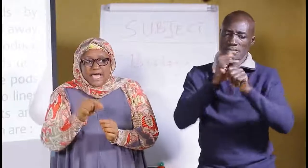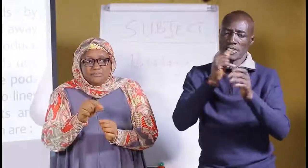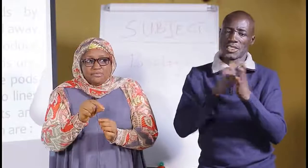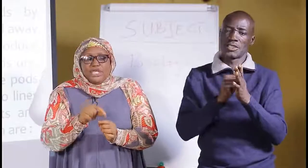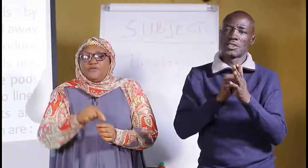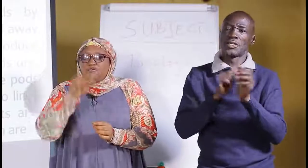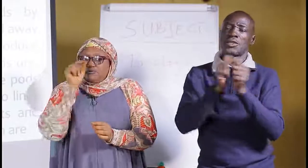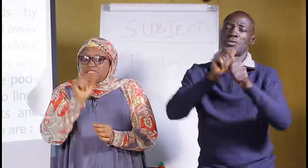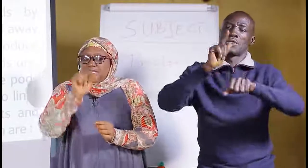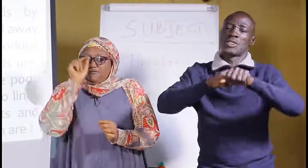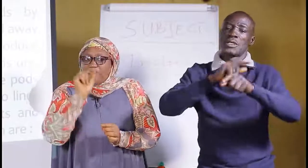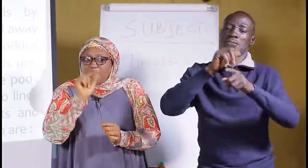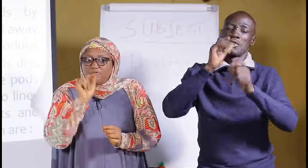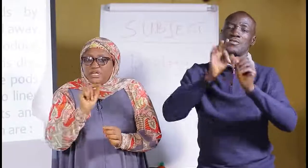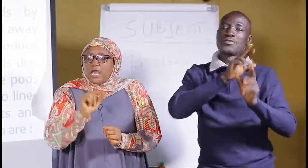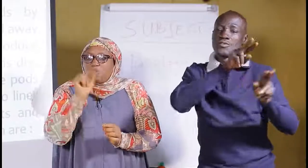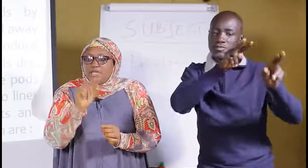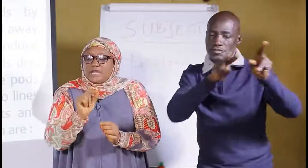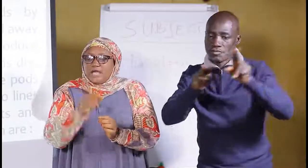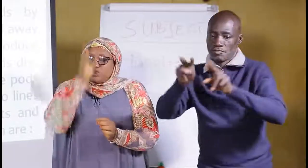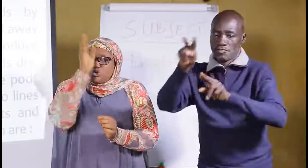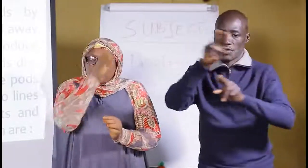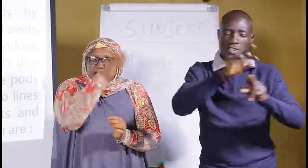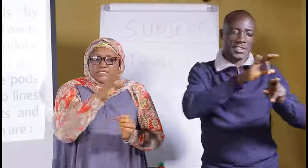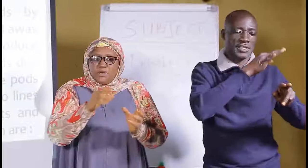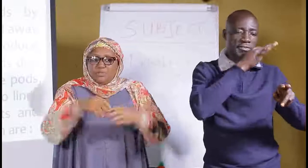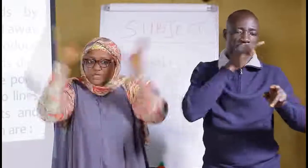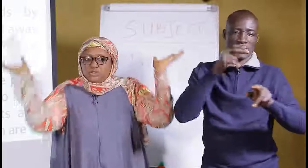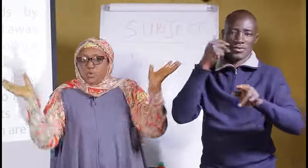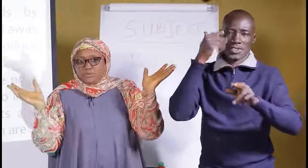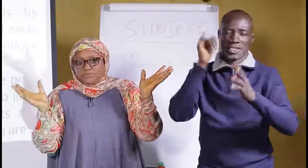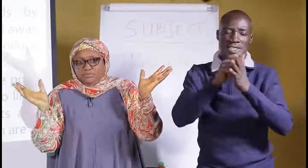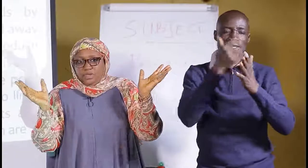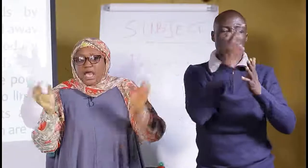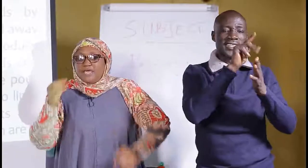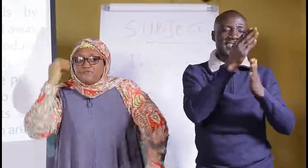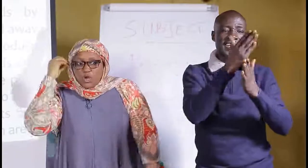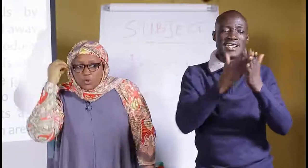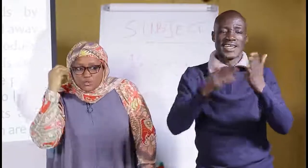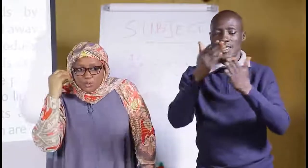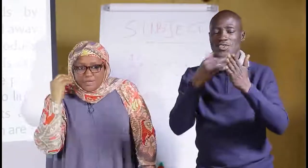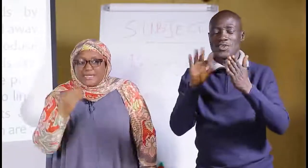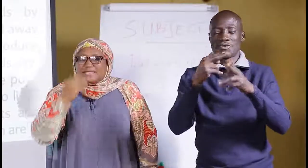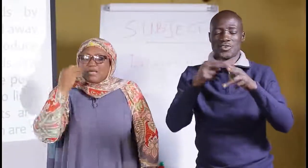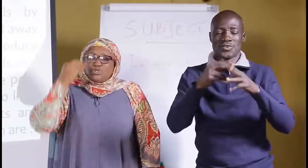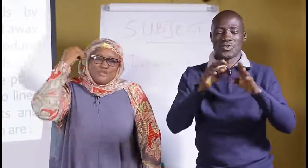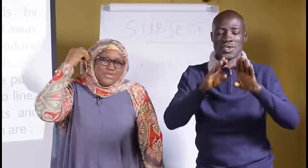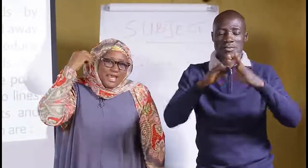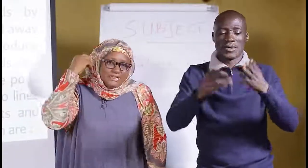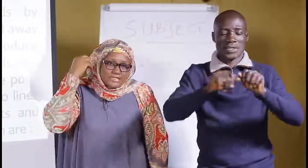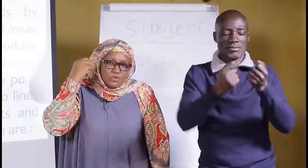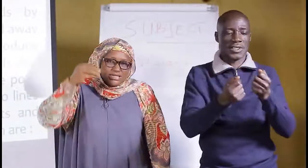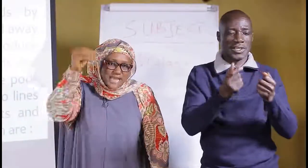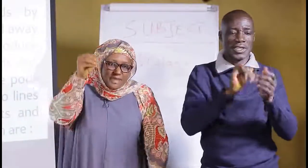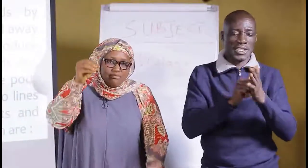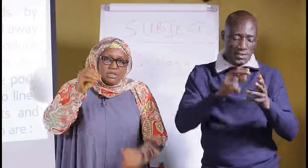with time, if you visit the farm every day, there will be a time that you see those lines break open. If you are close to the plant, at times you even hear